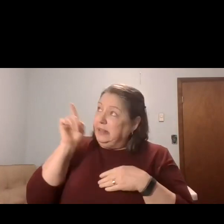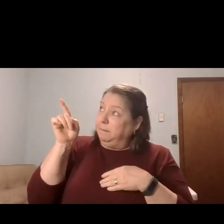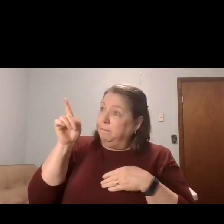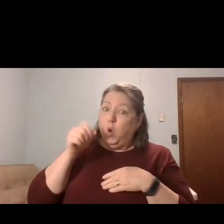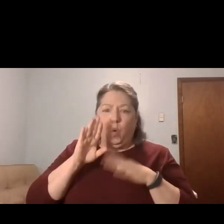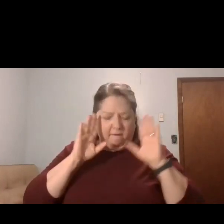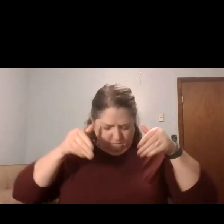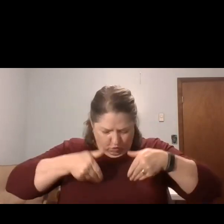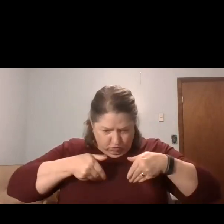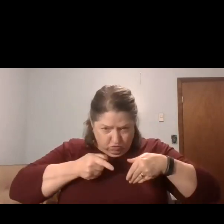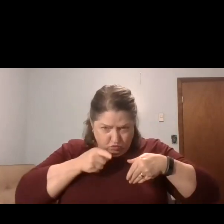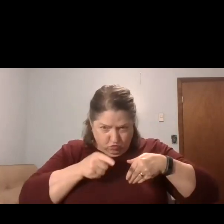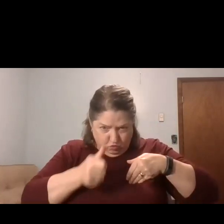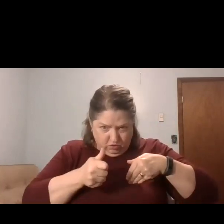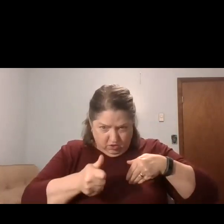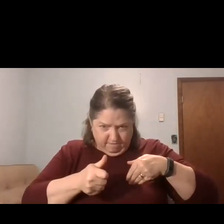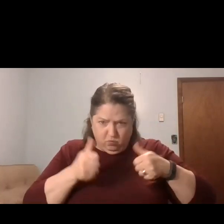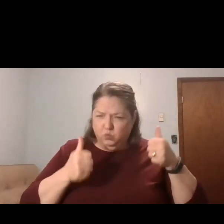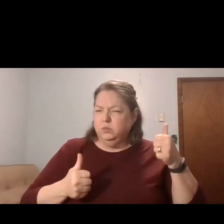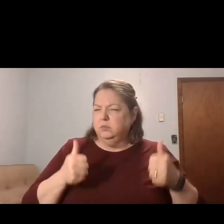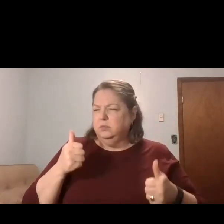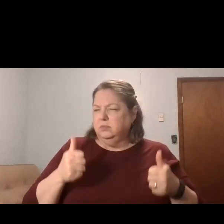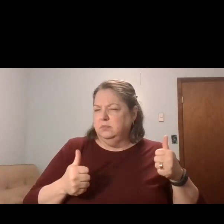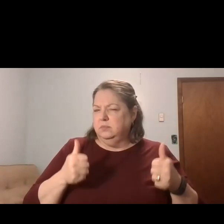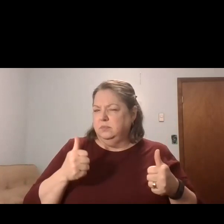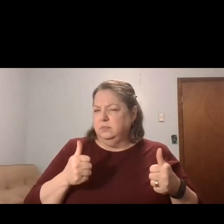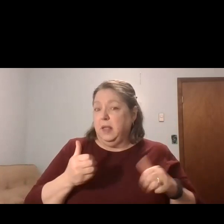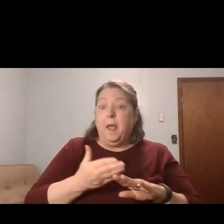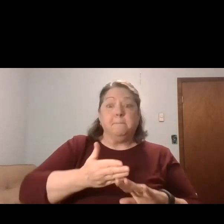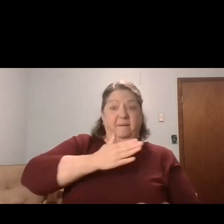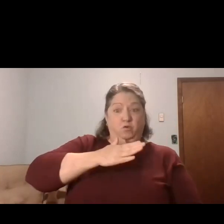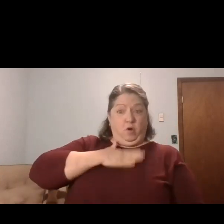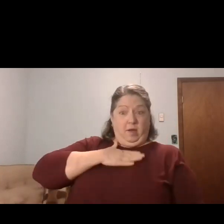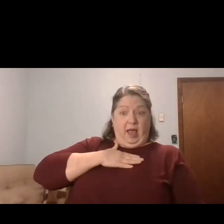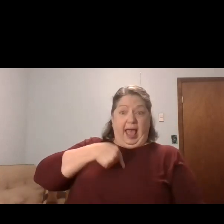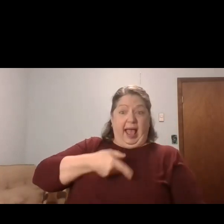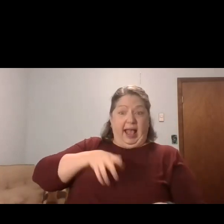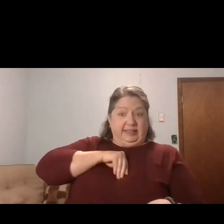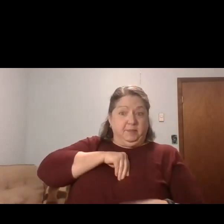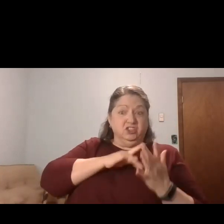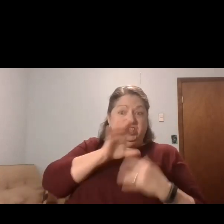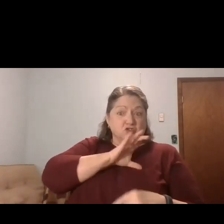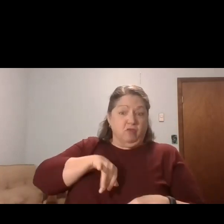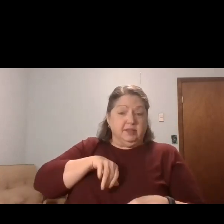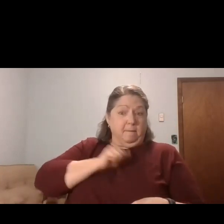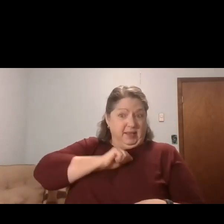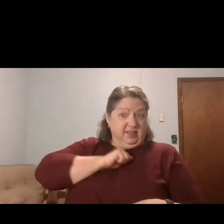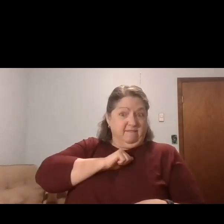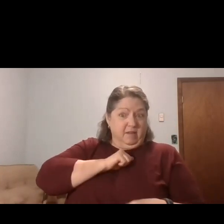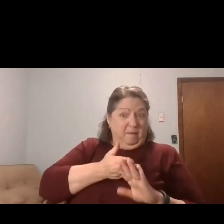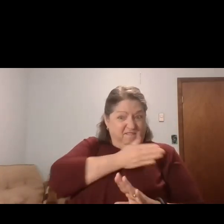you? You know, before I invited Jesus to be my king and to take residence in my heart by way of his